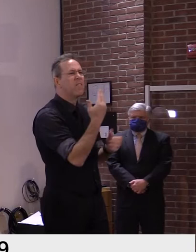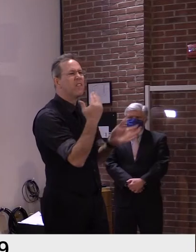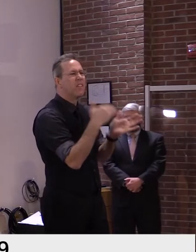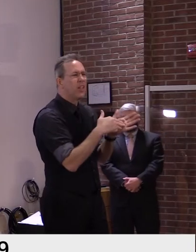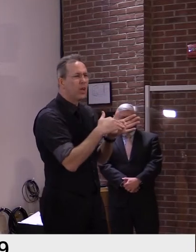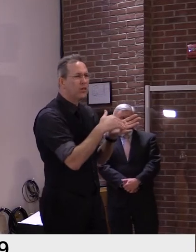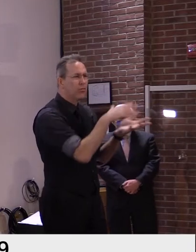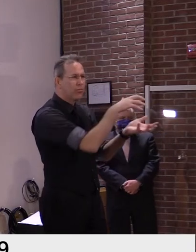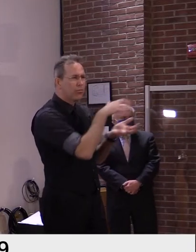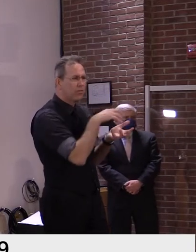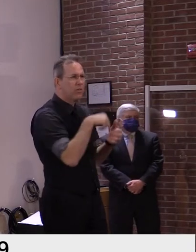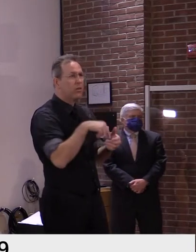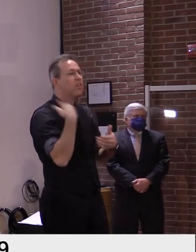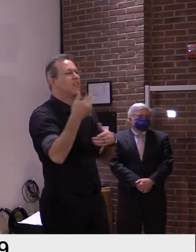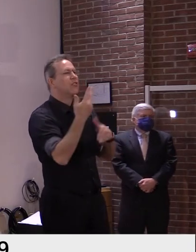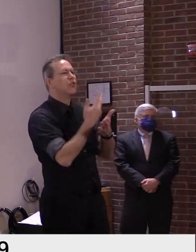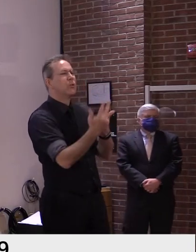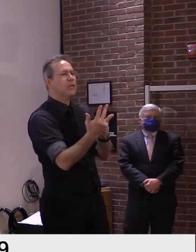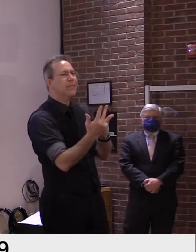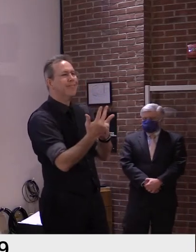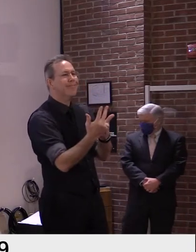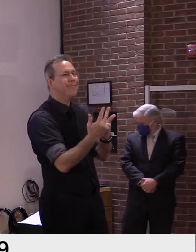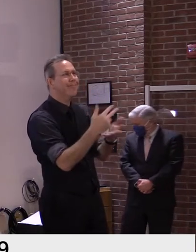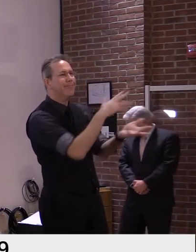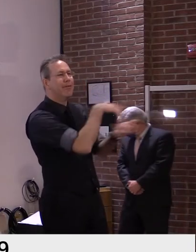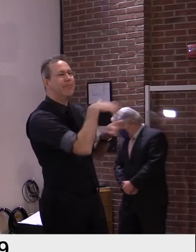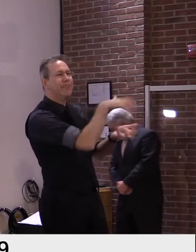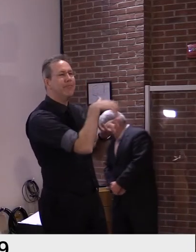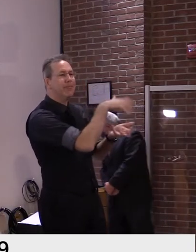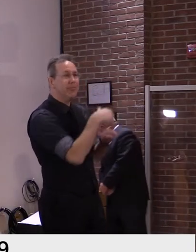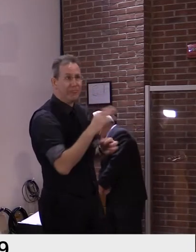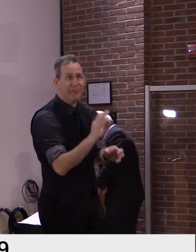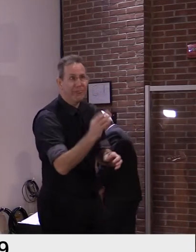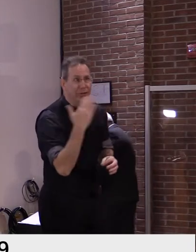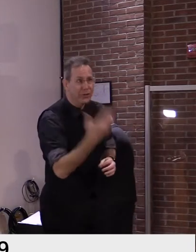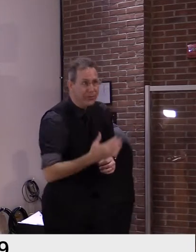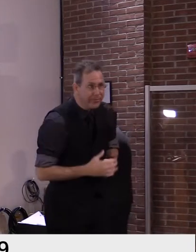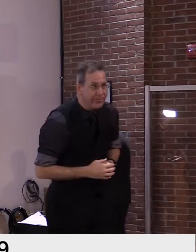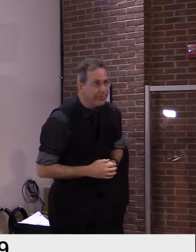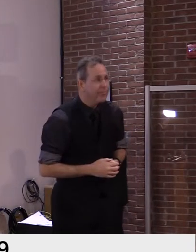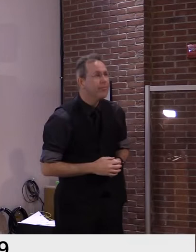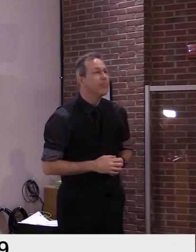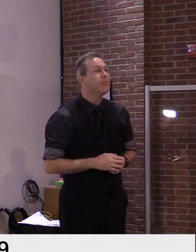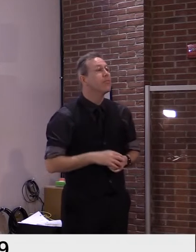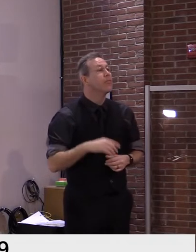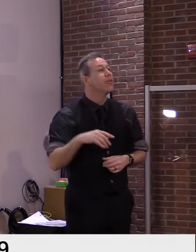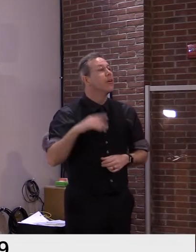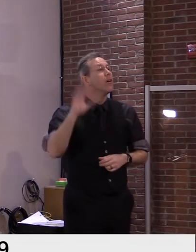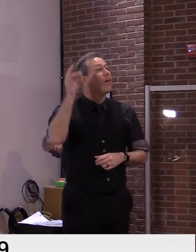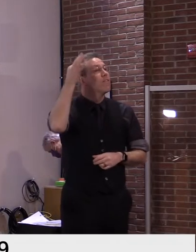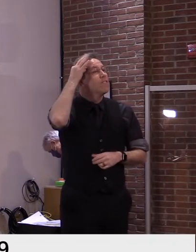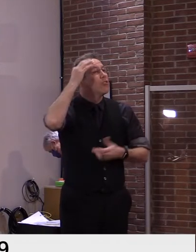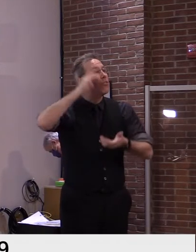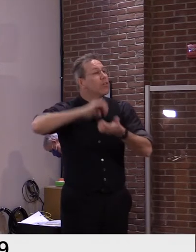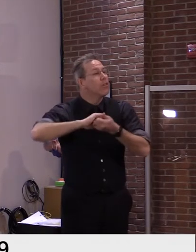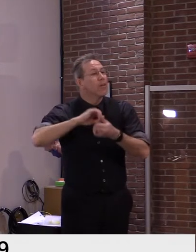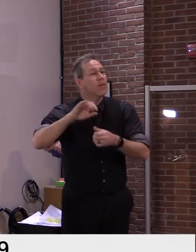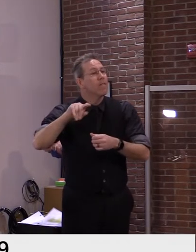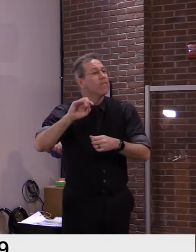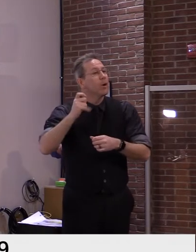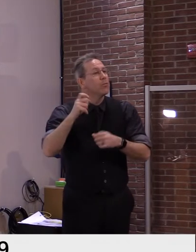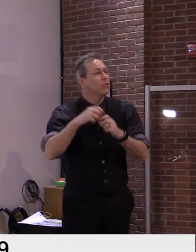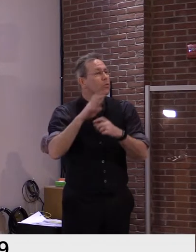minimum, 15,000. The federal pharmacy program will also see a slight increase,